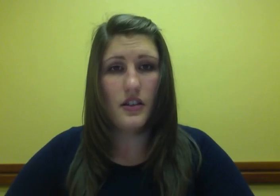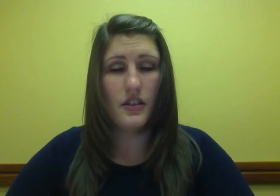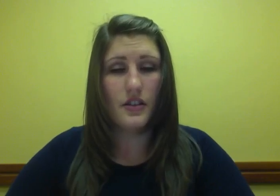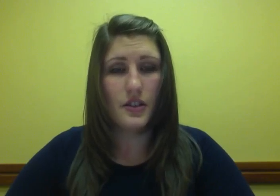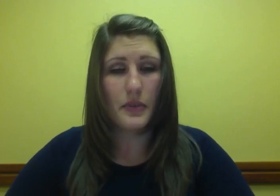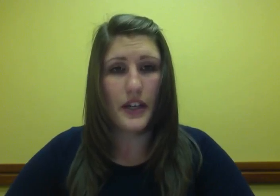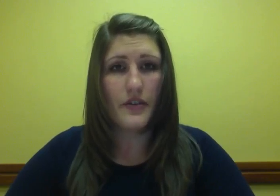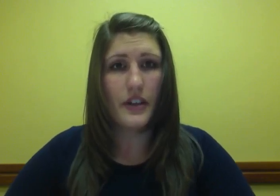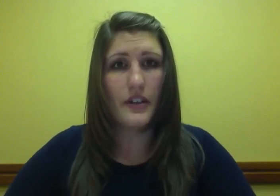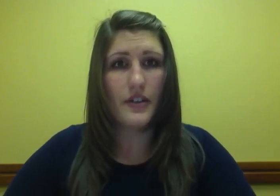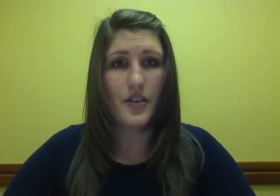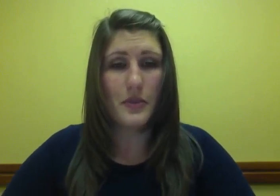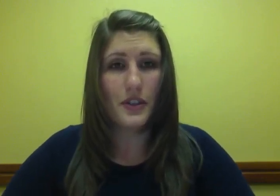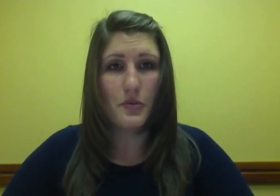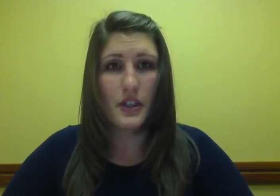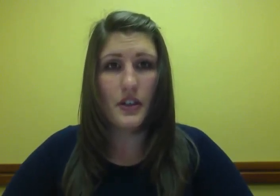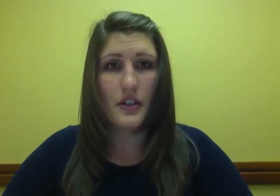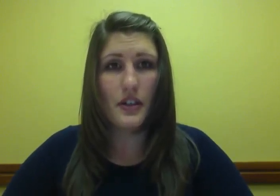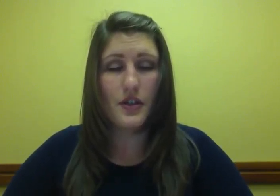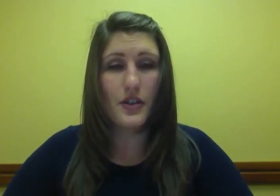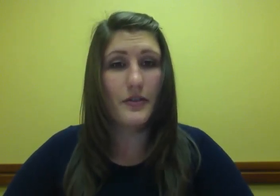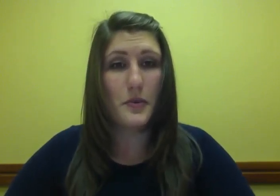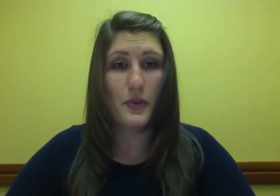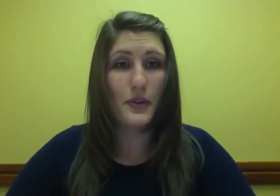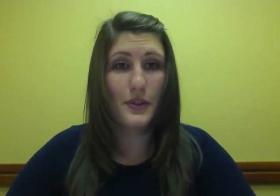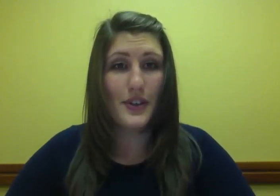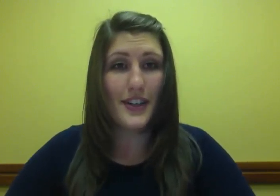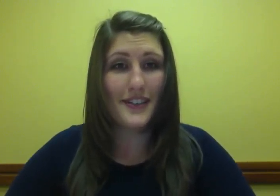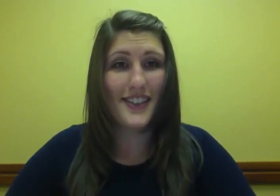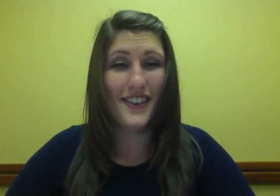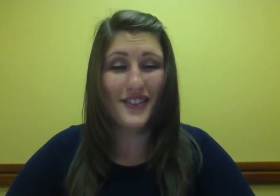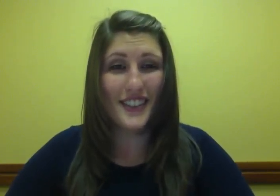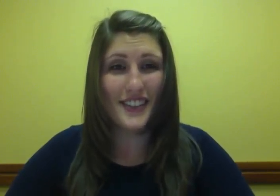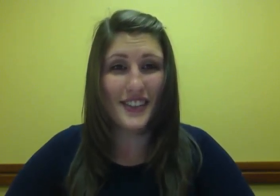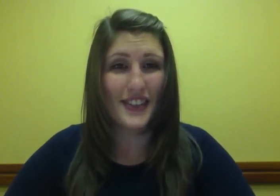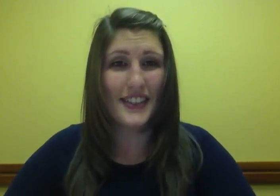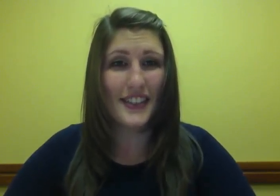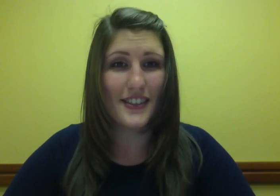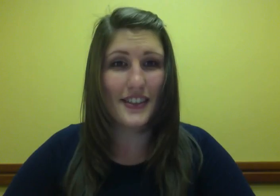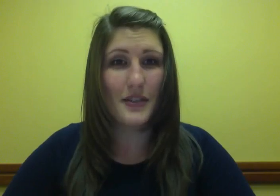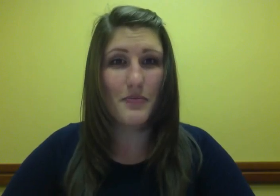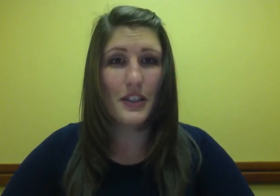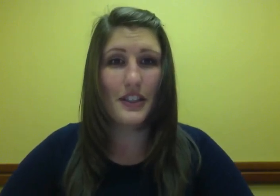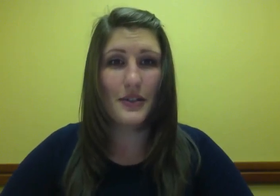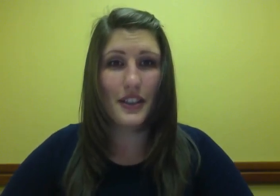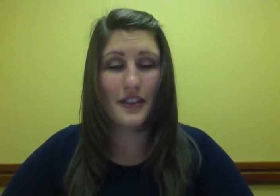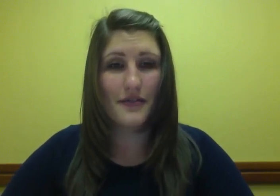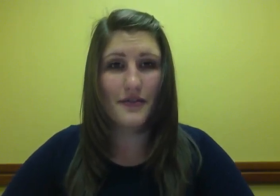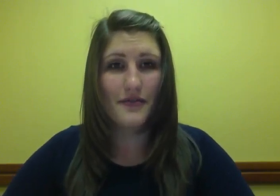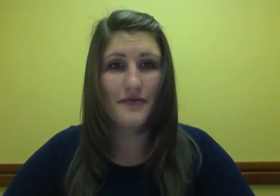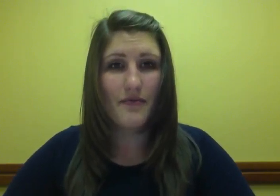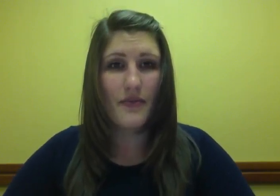It's just in my head right now, too. I'm a little bit not sure if I'm even doing this right. So hopefully this is the right section that I'm using.